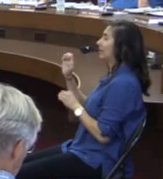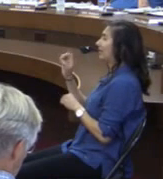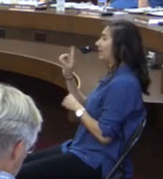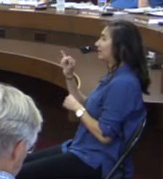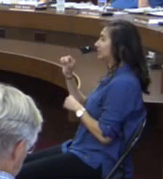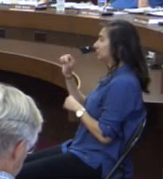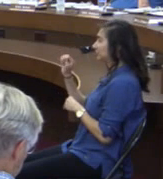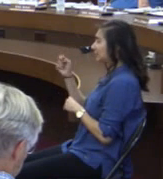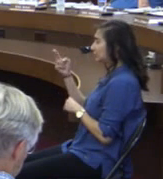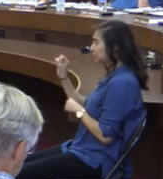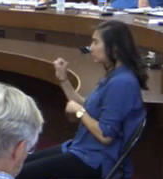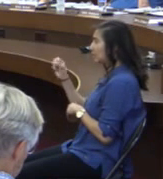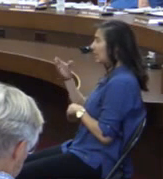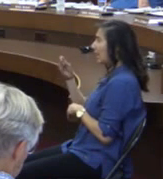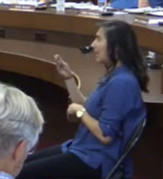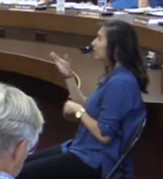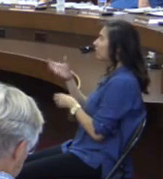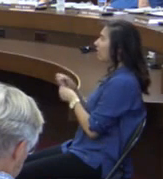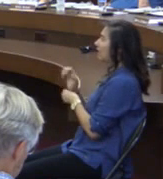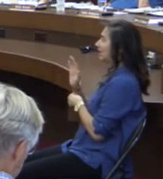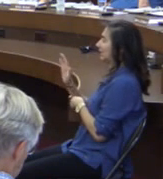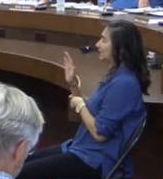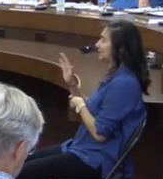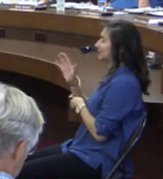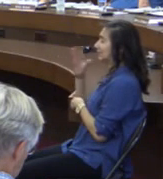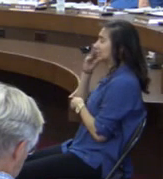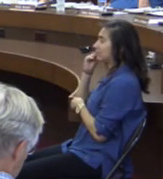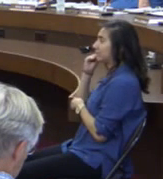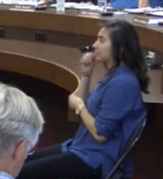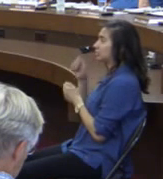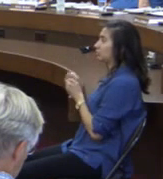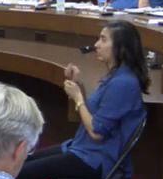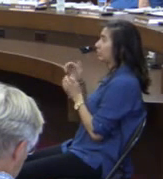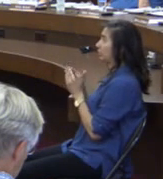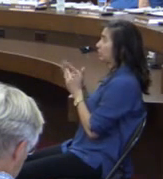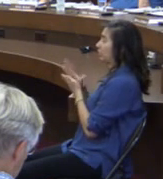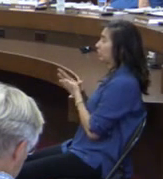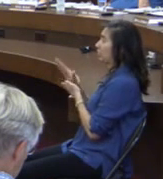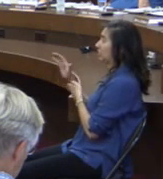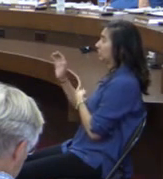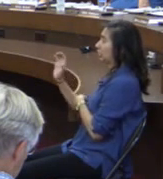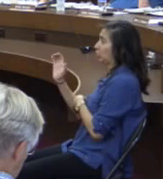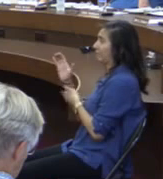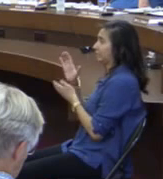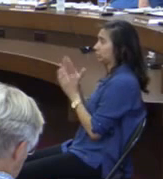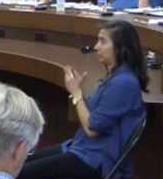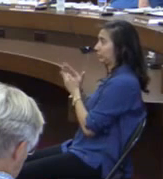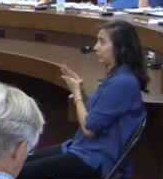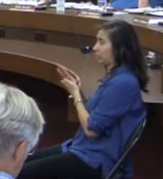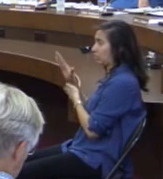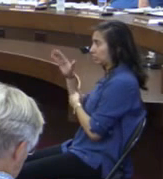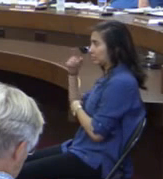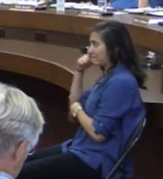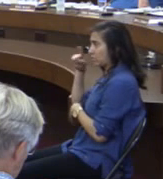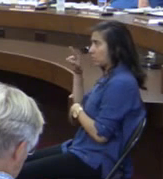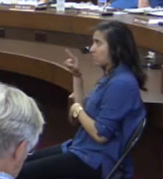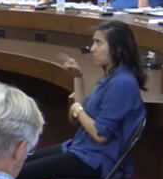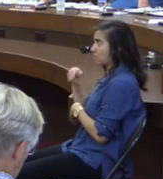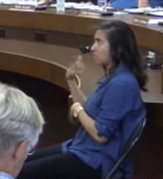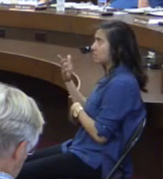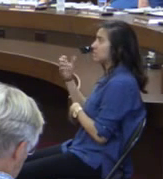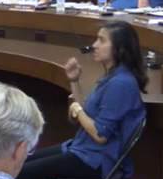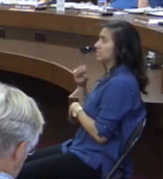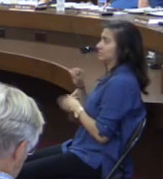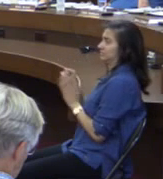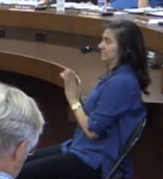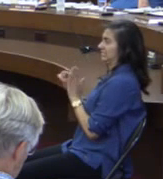School, and got his experience at community college, at Clovis Community College for the State Center